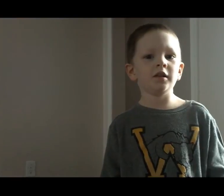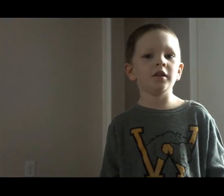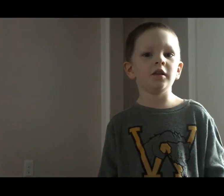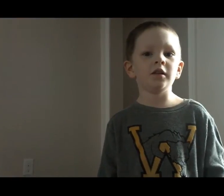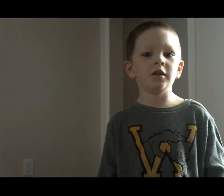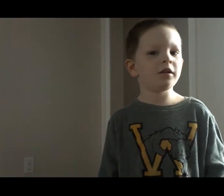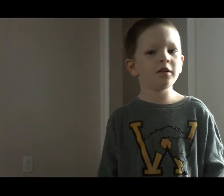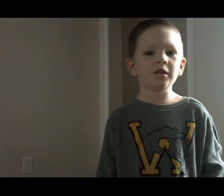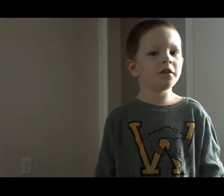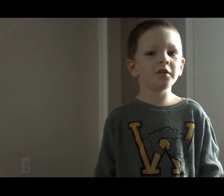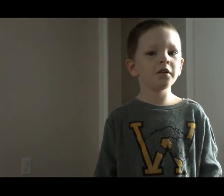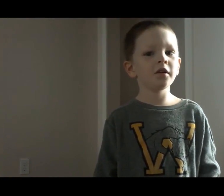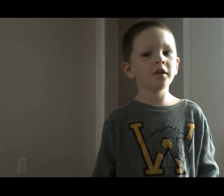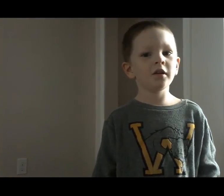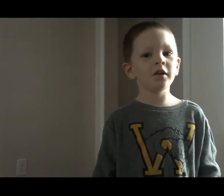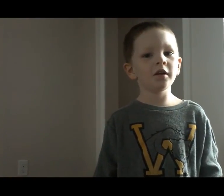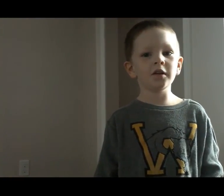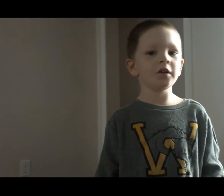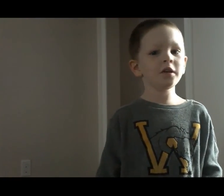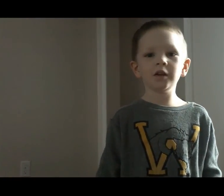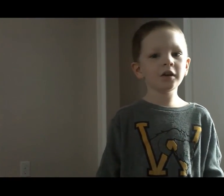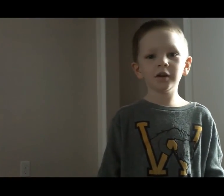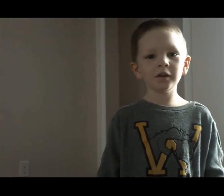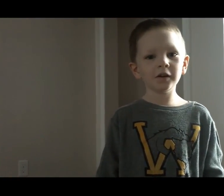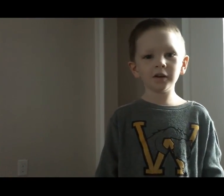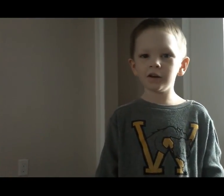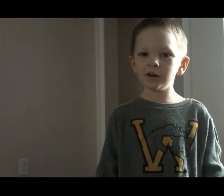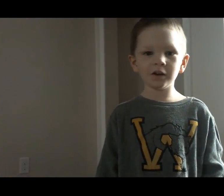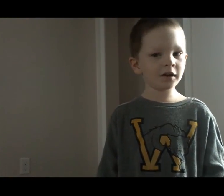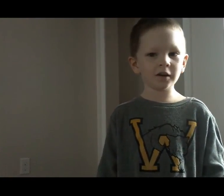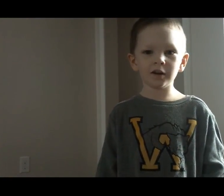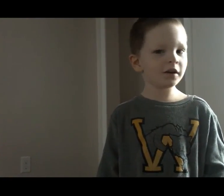Spring. Plant. Grow. Sun.